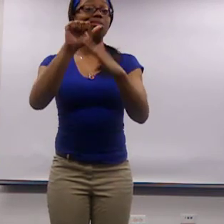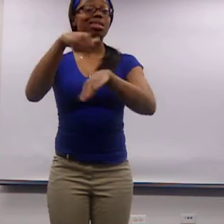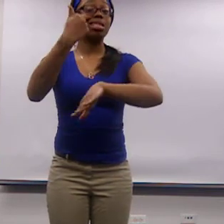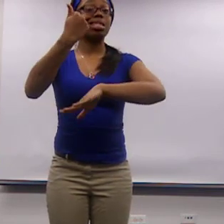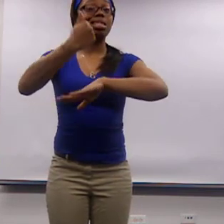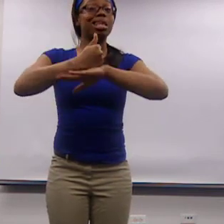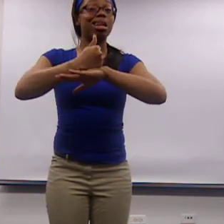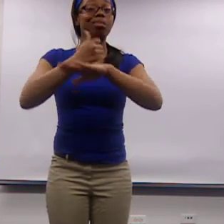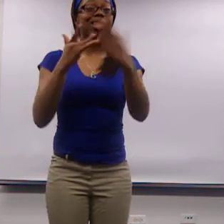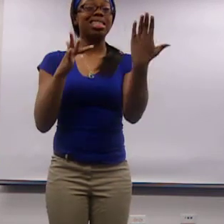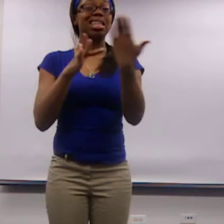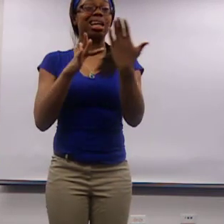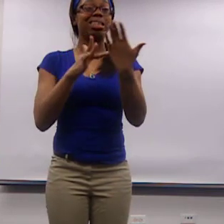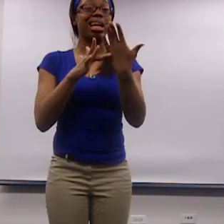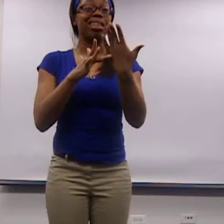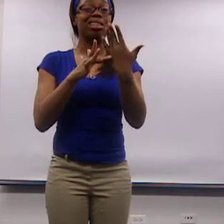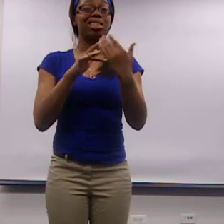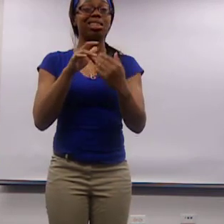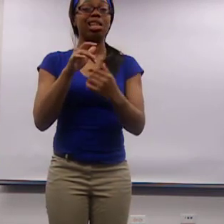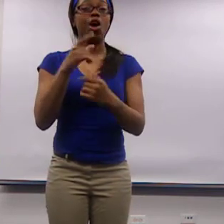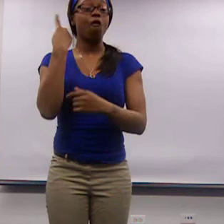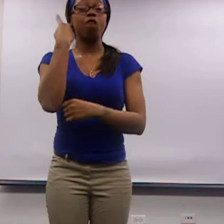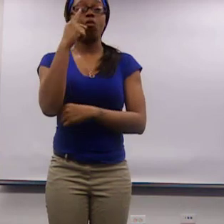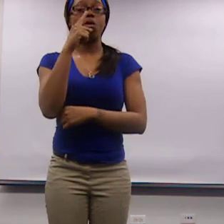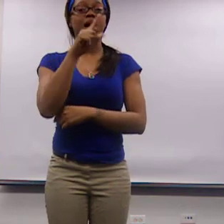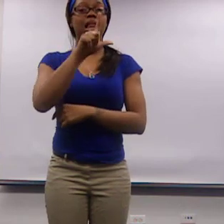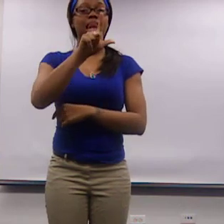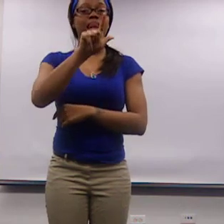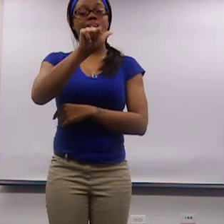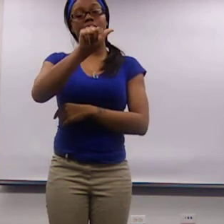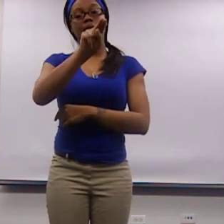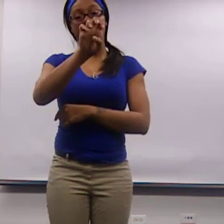age for a landline system, and the